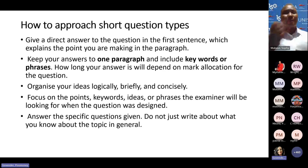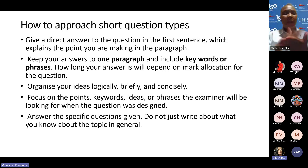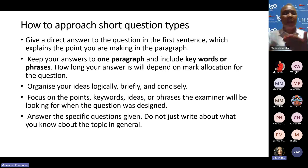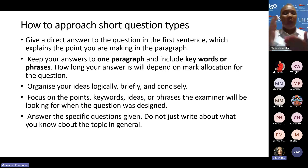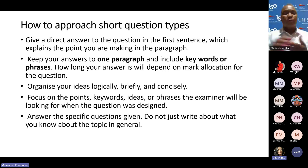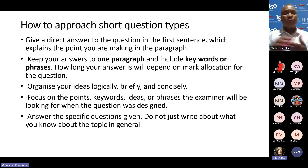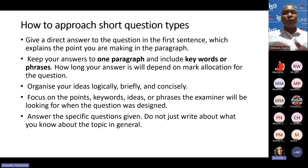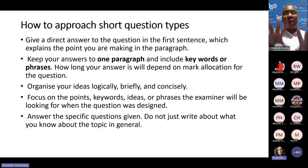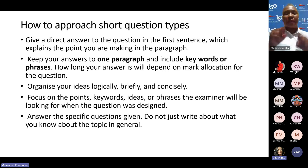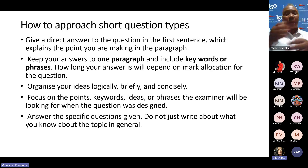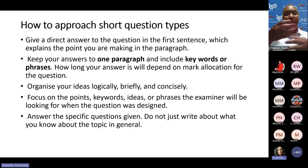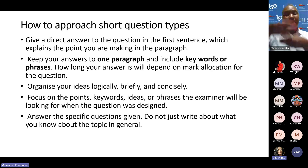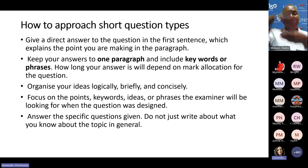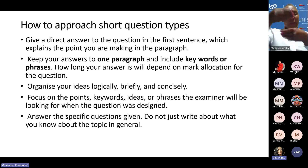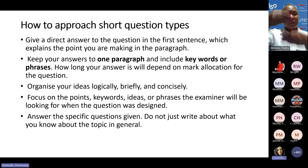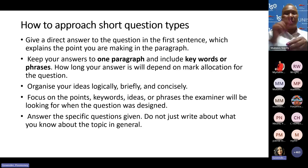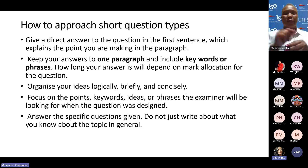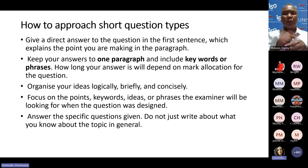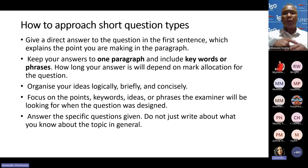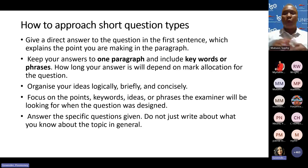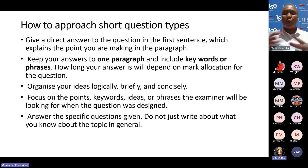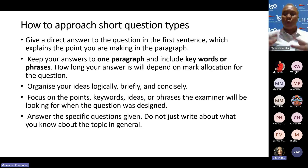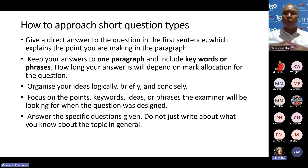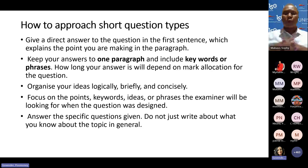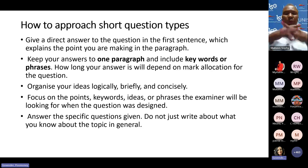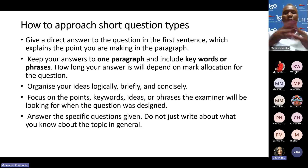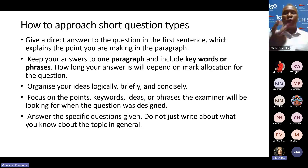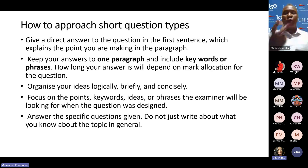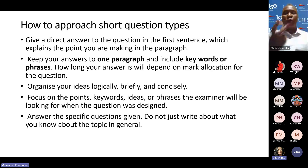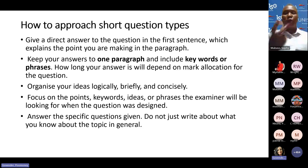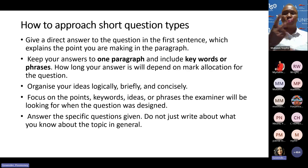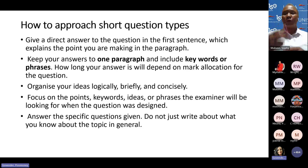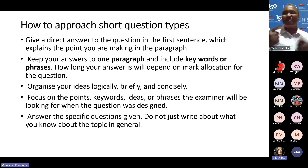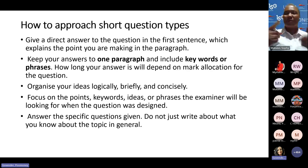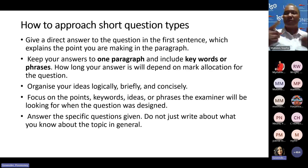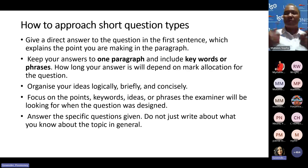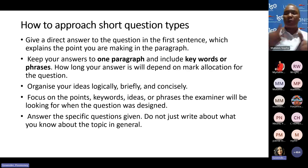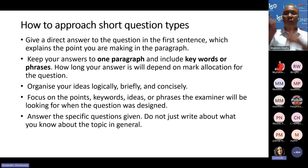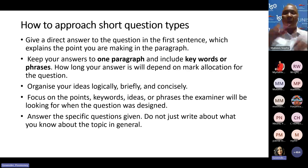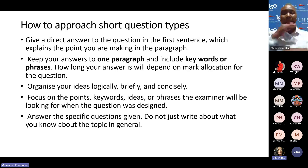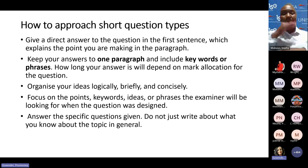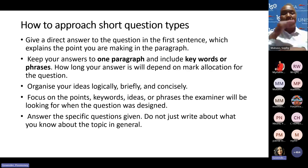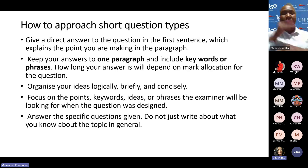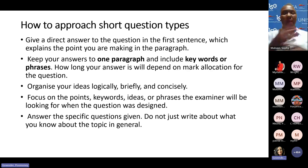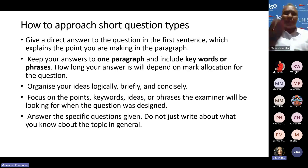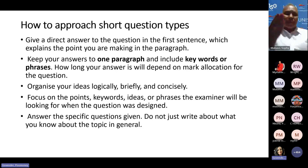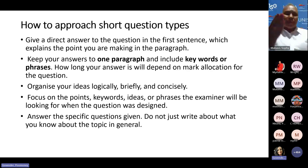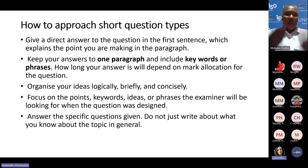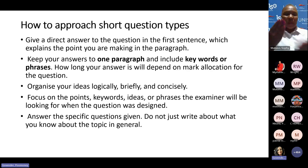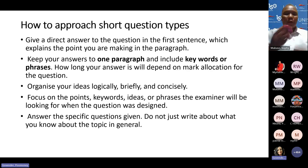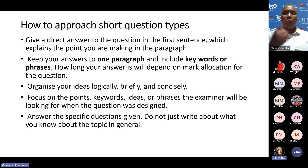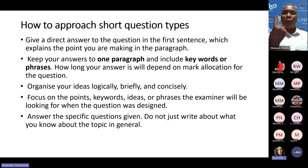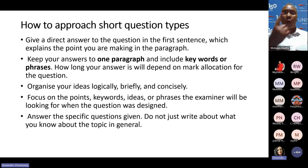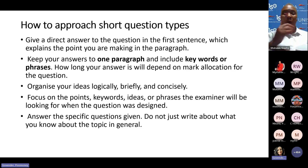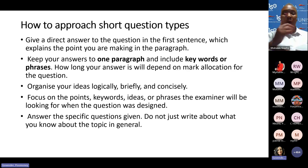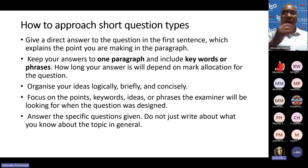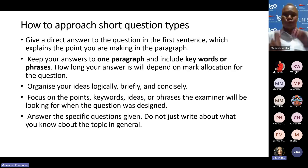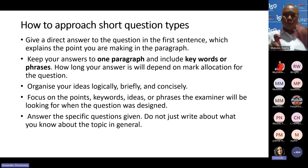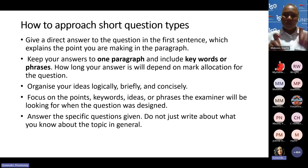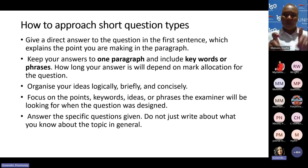papers, right, there will be a combination of types of questions, meaning that you might have one